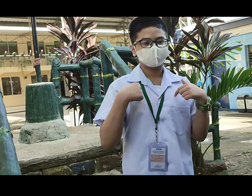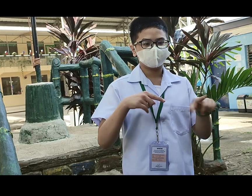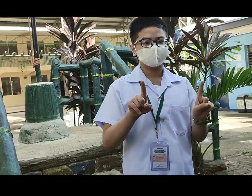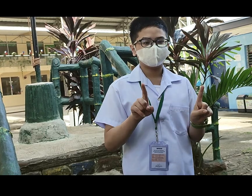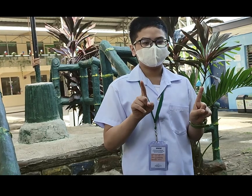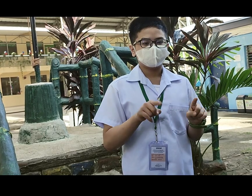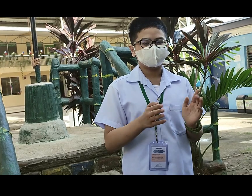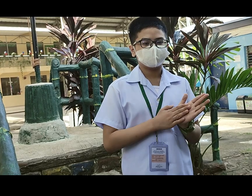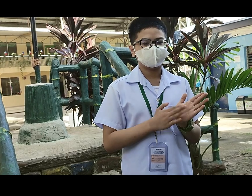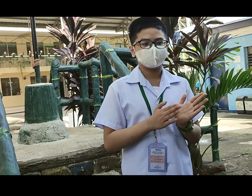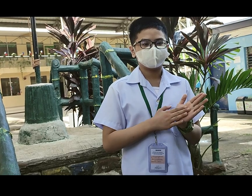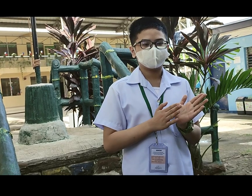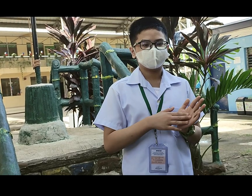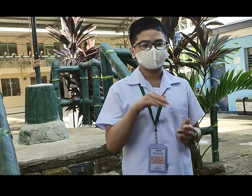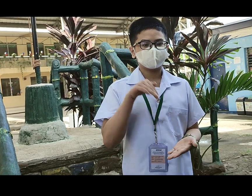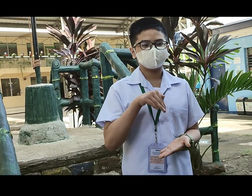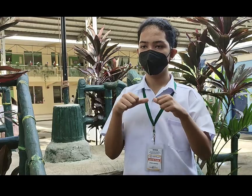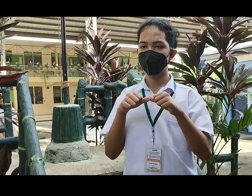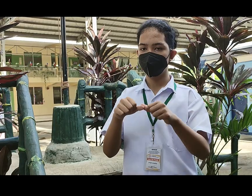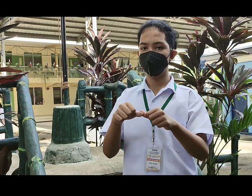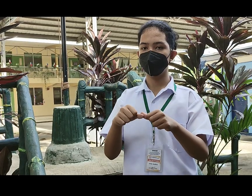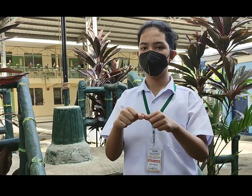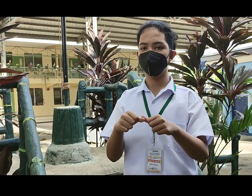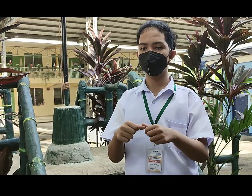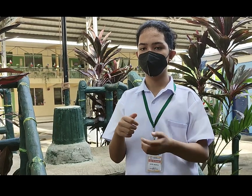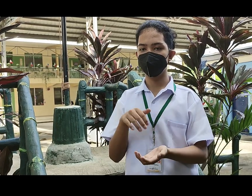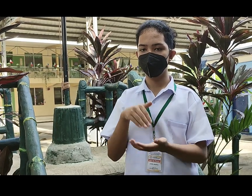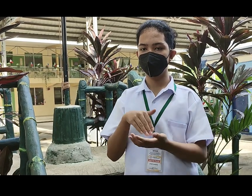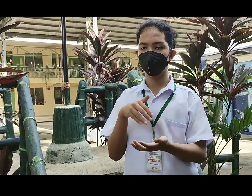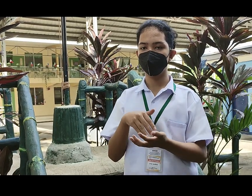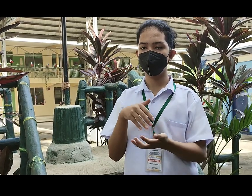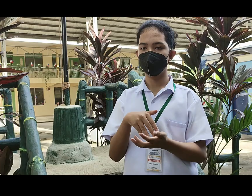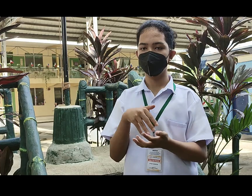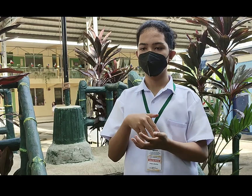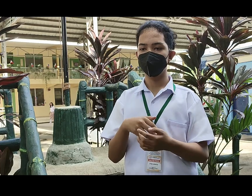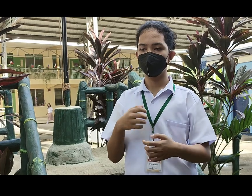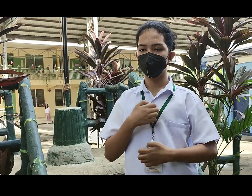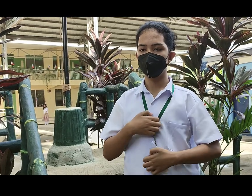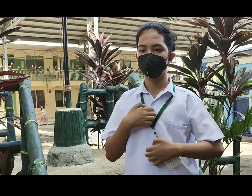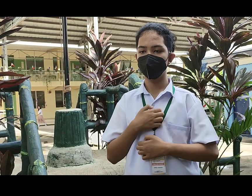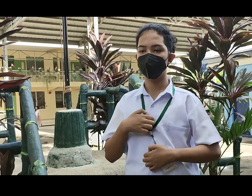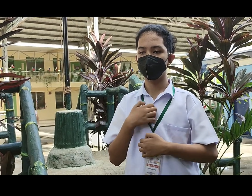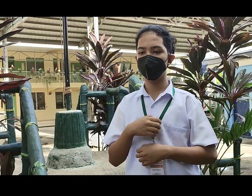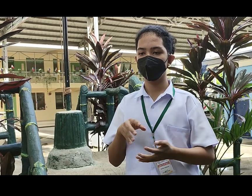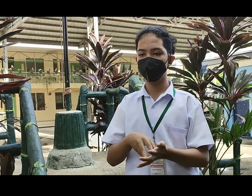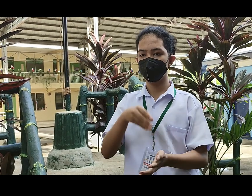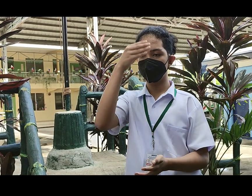to school to study. Continue studying and enjoy learning